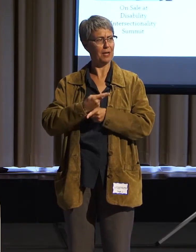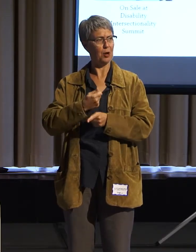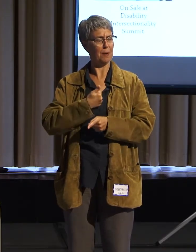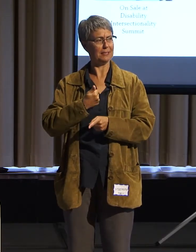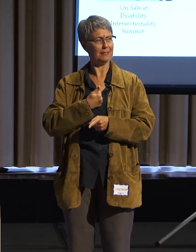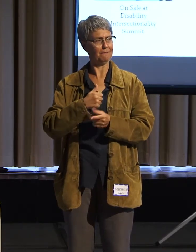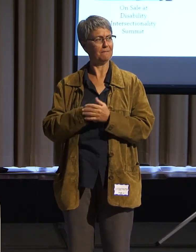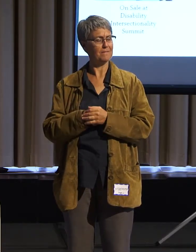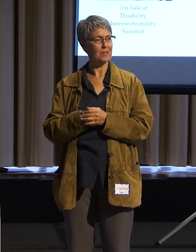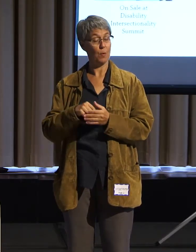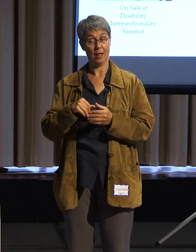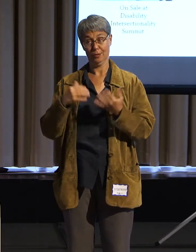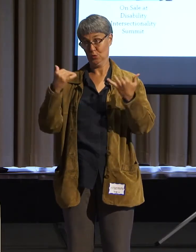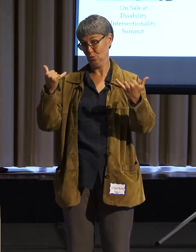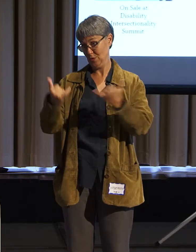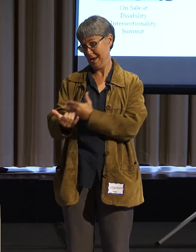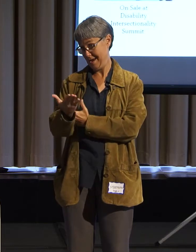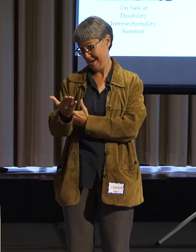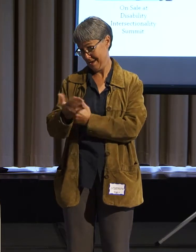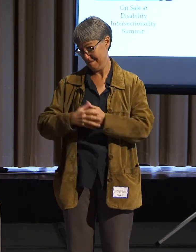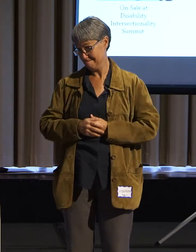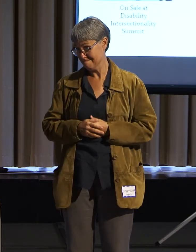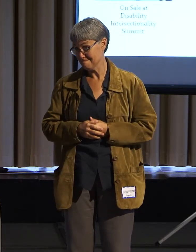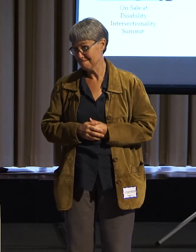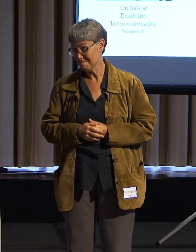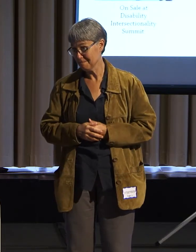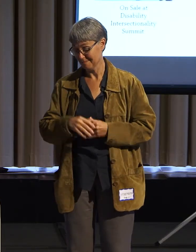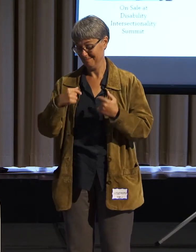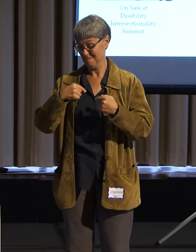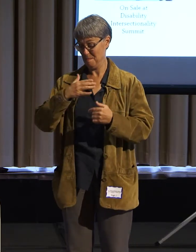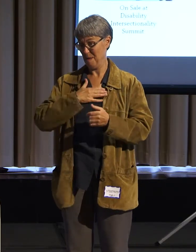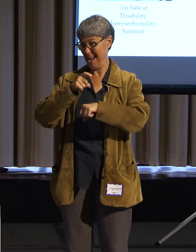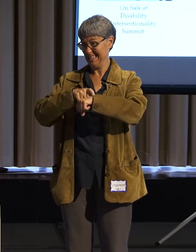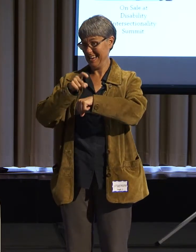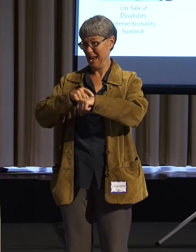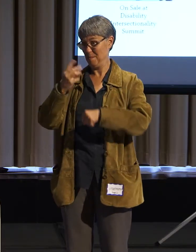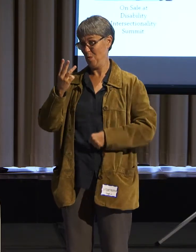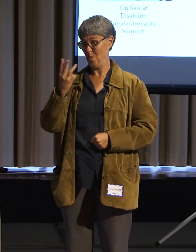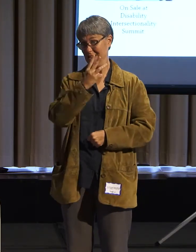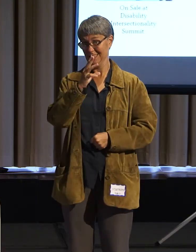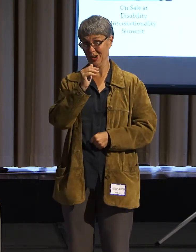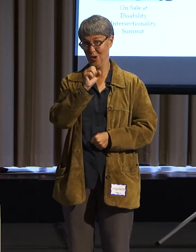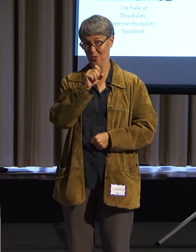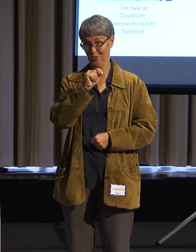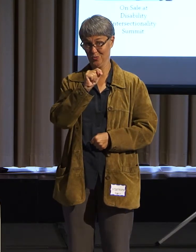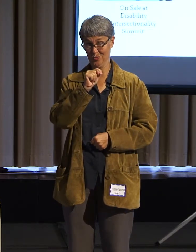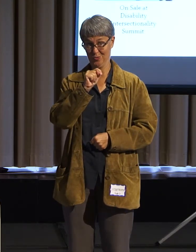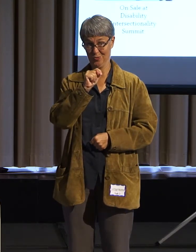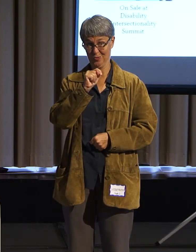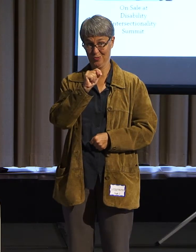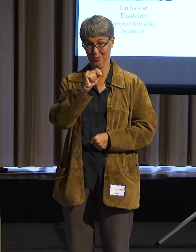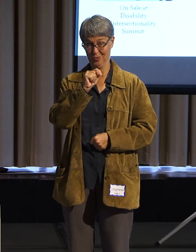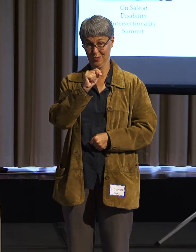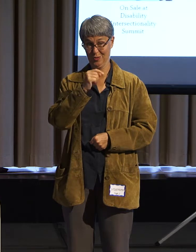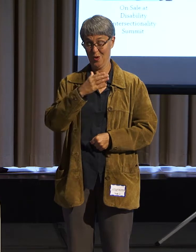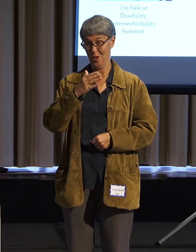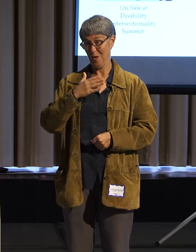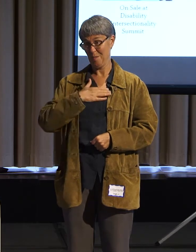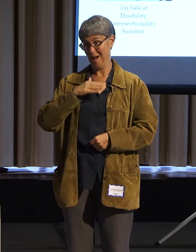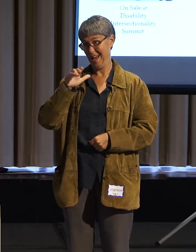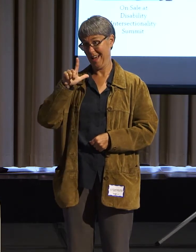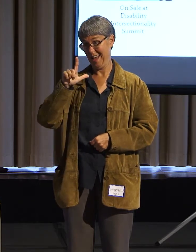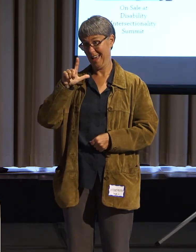see. So this morning, I'm on West Coast time, which means I started the conference with a live stream at 6:30